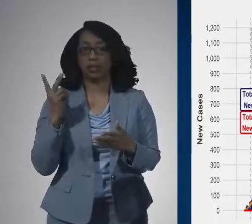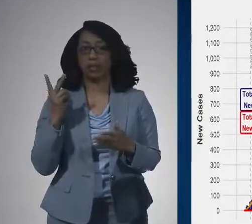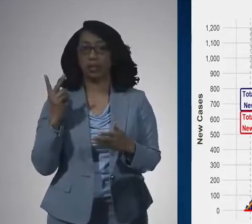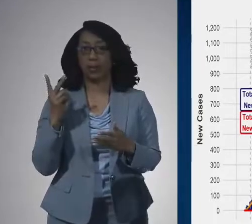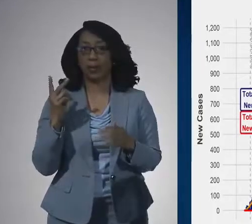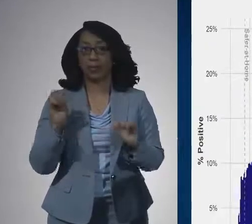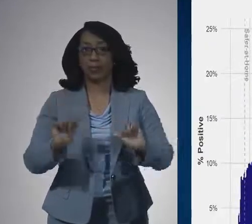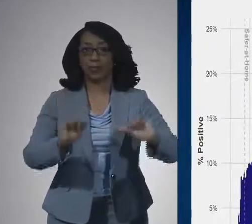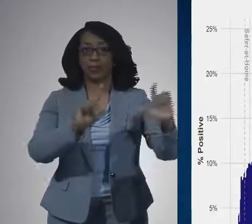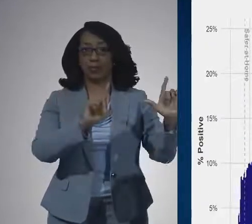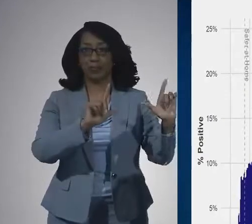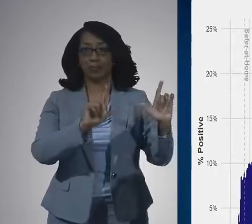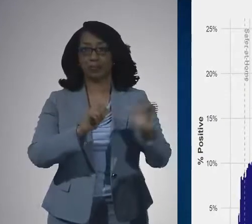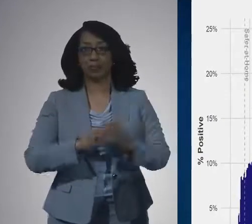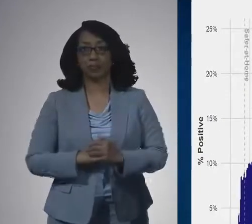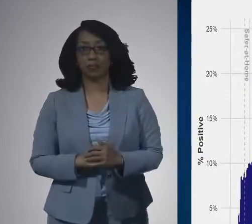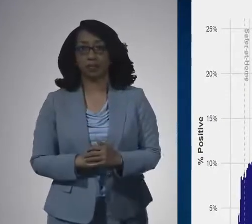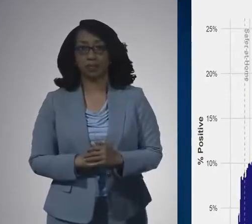Next slide.